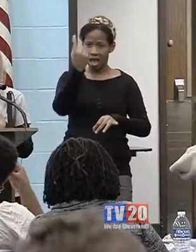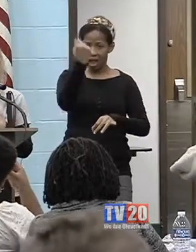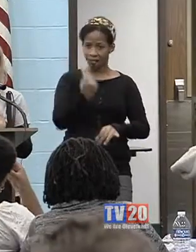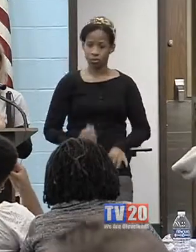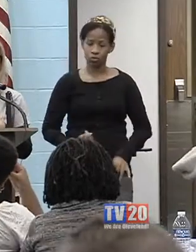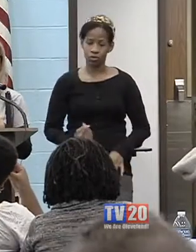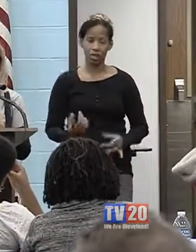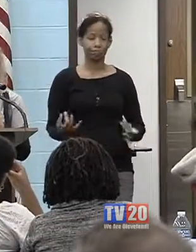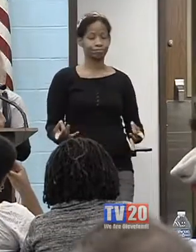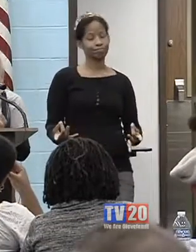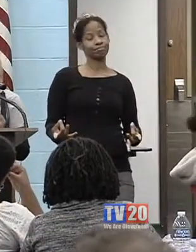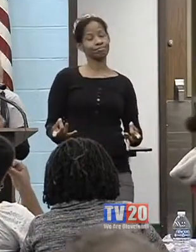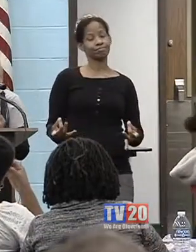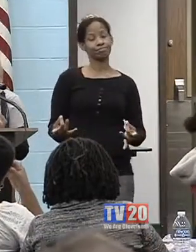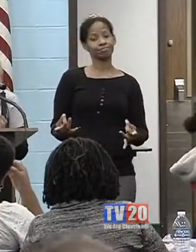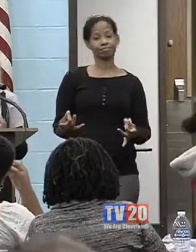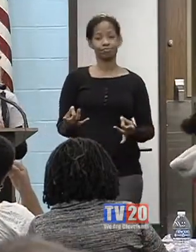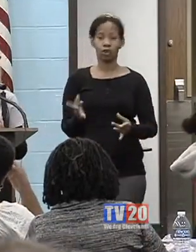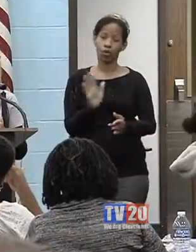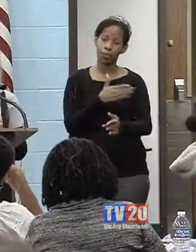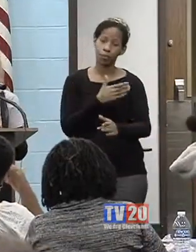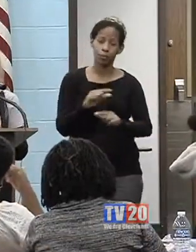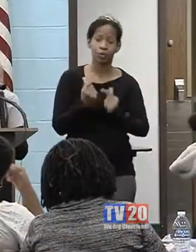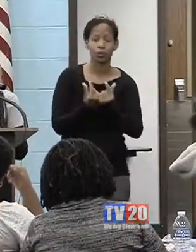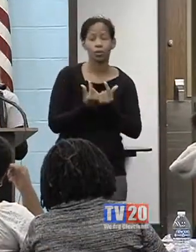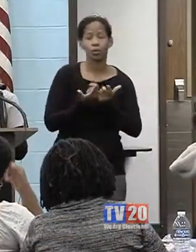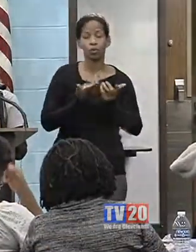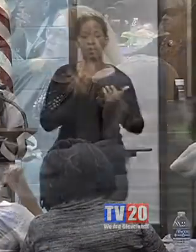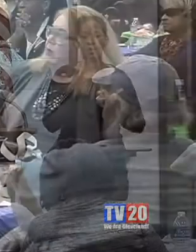alternating Tuesdays, we have music group and